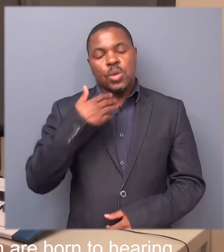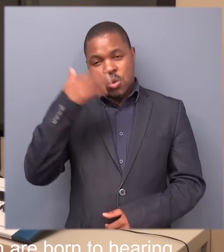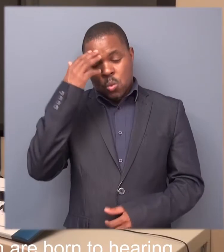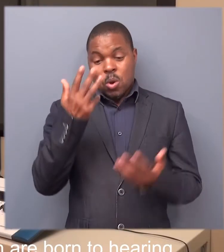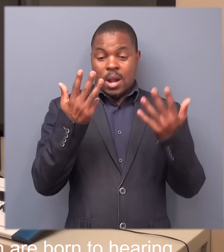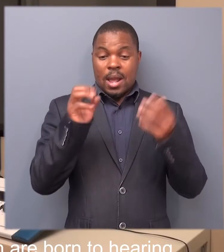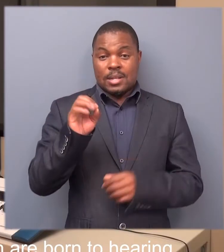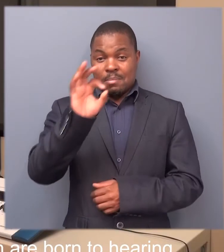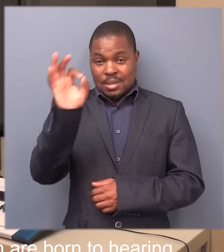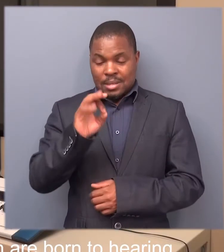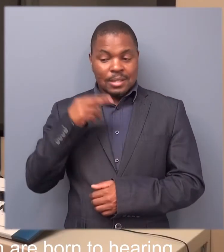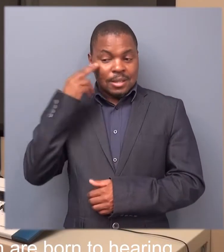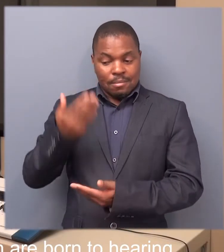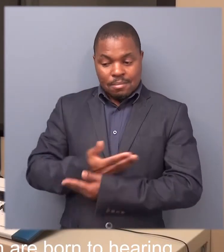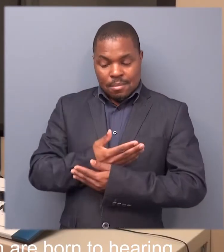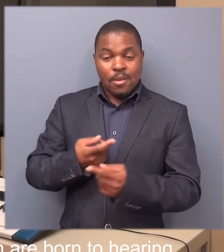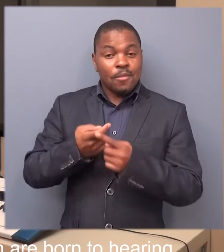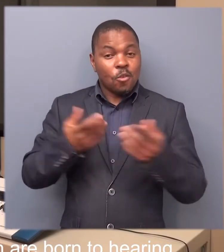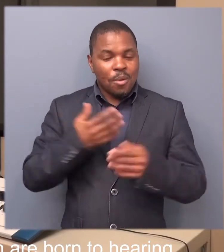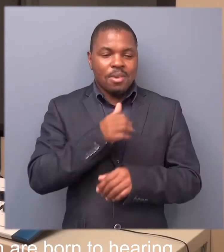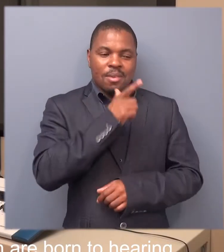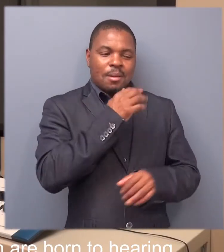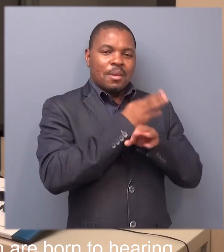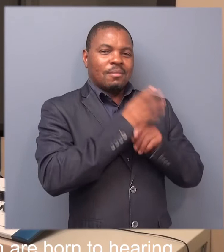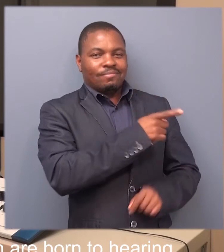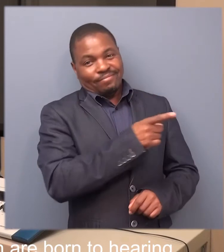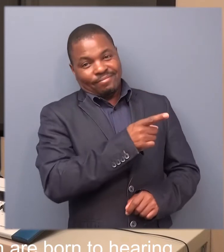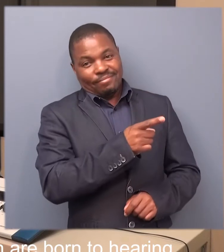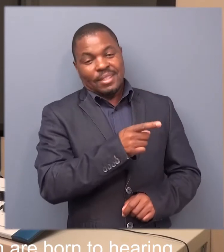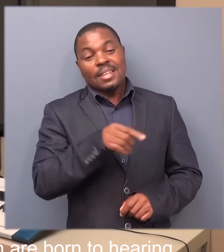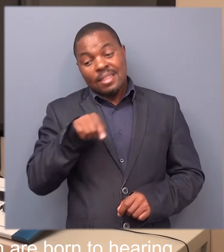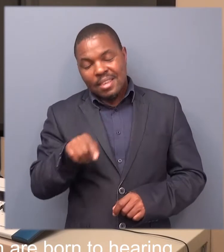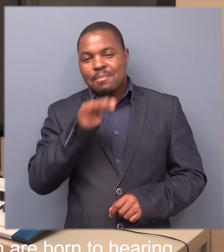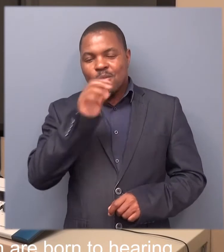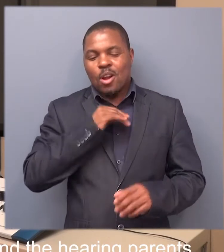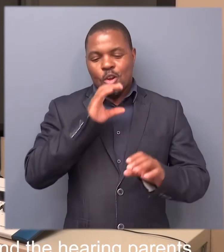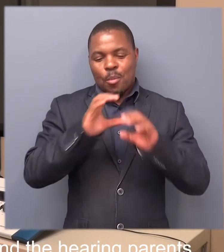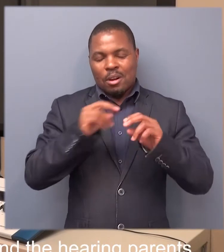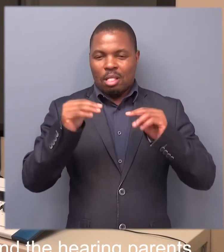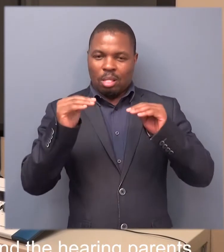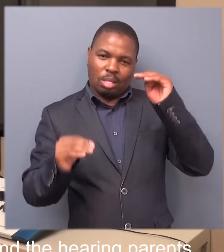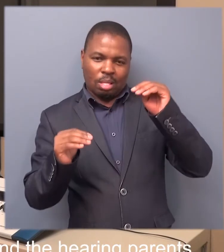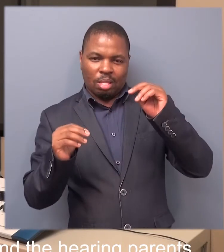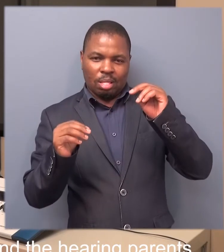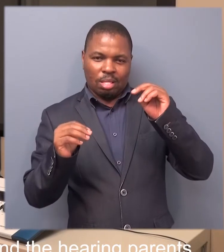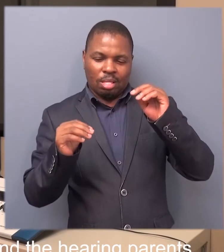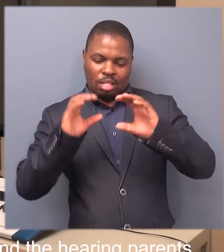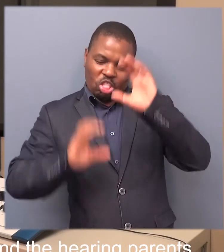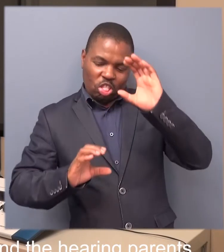Know that 90% of deaf children are born to hearing impairments, and there's the communication mismatch